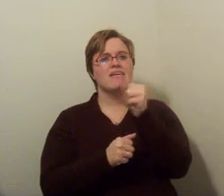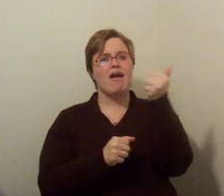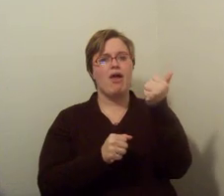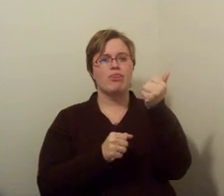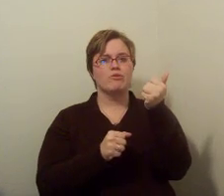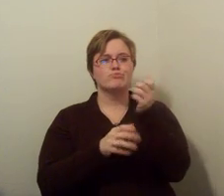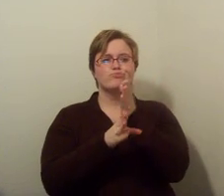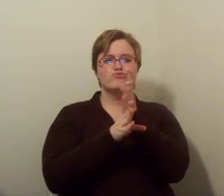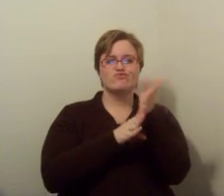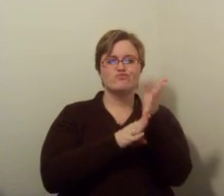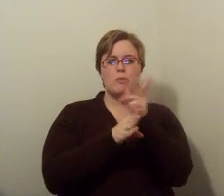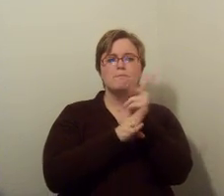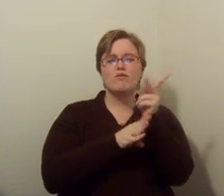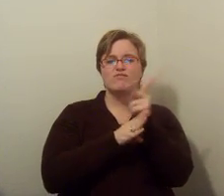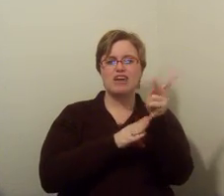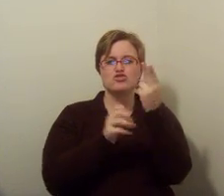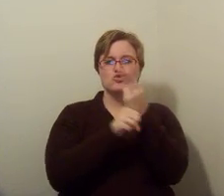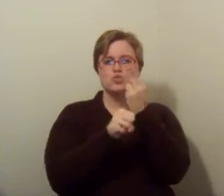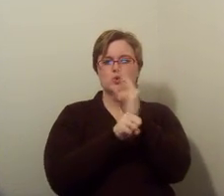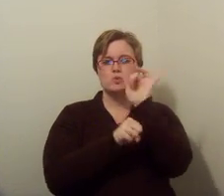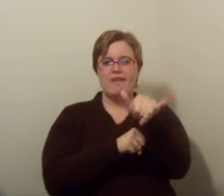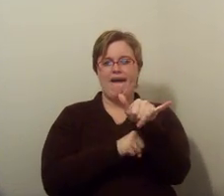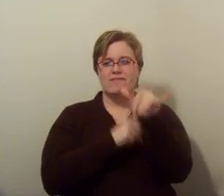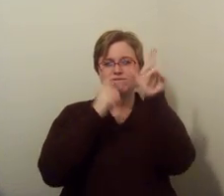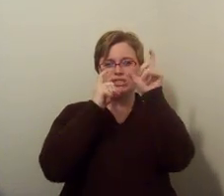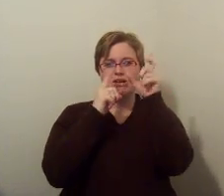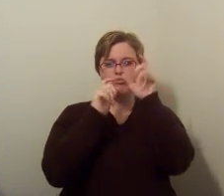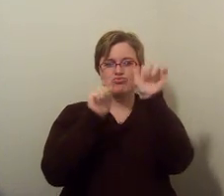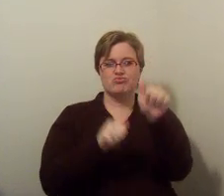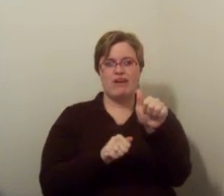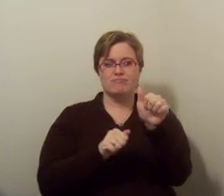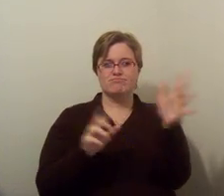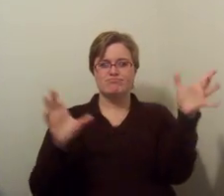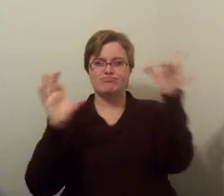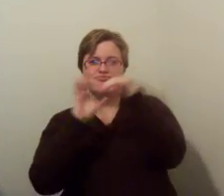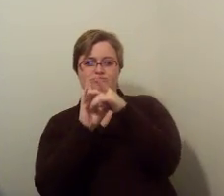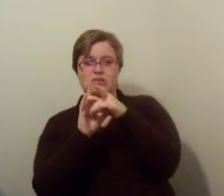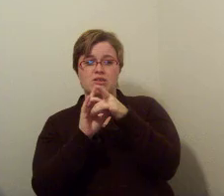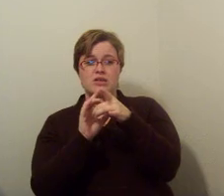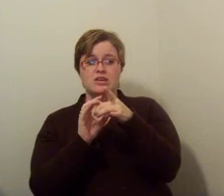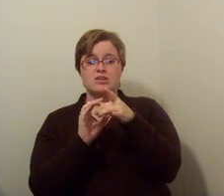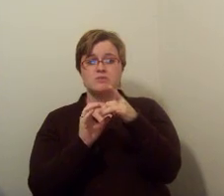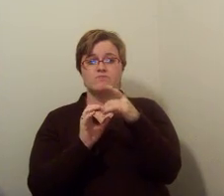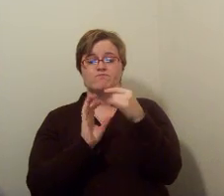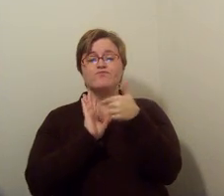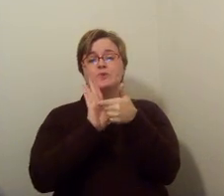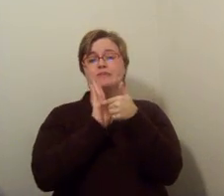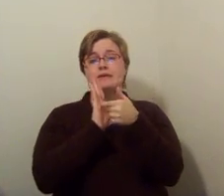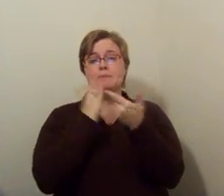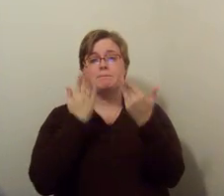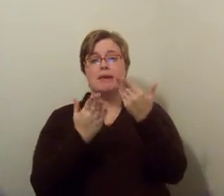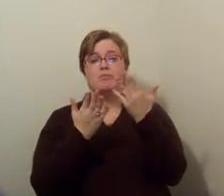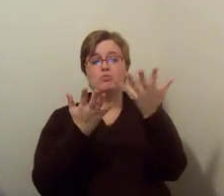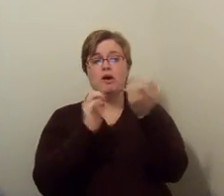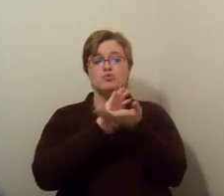So, for example, if you were to decide to go to become a teacher, You might incorporate photography into